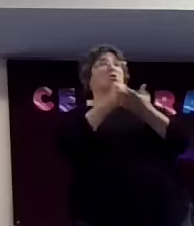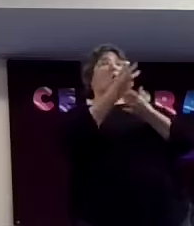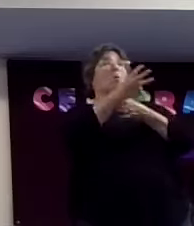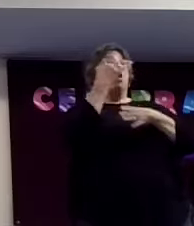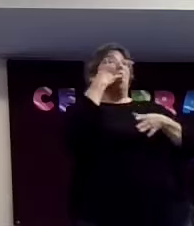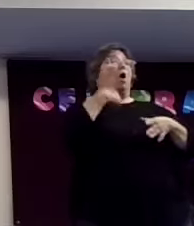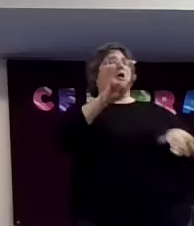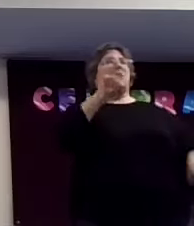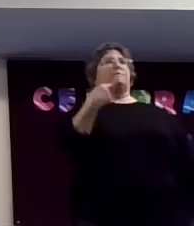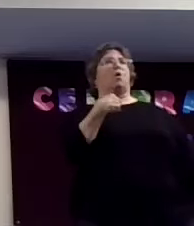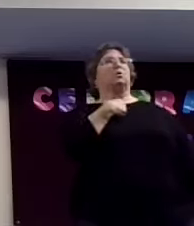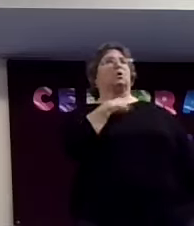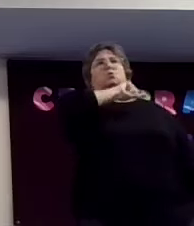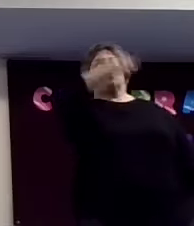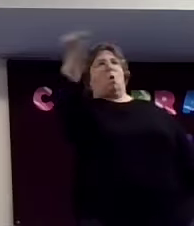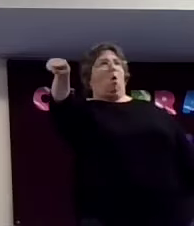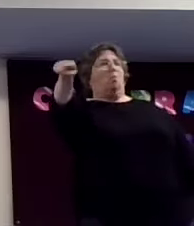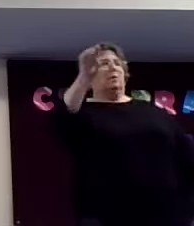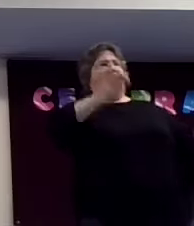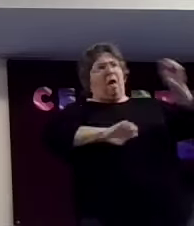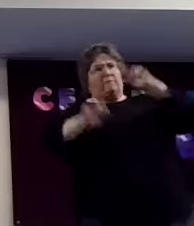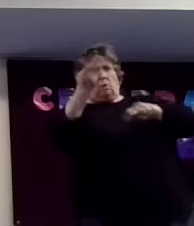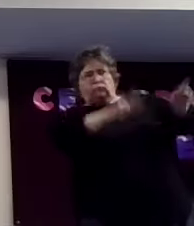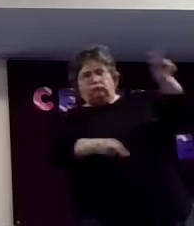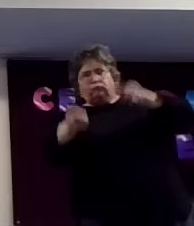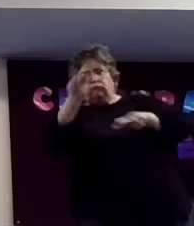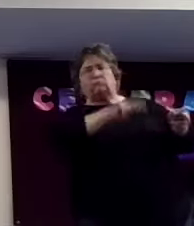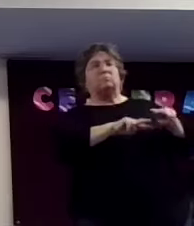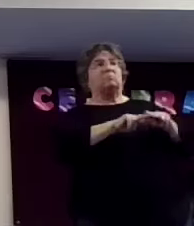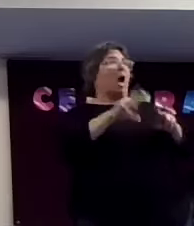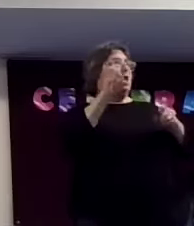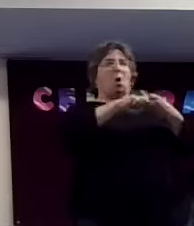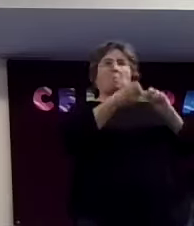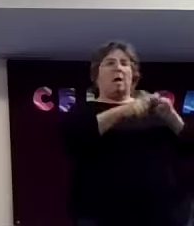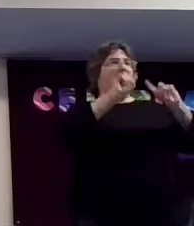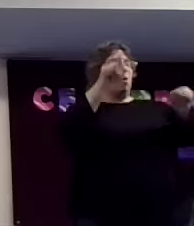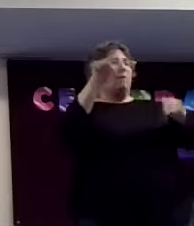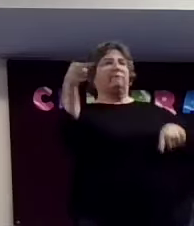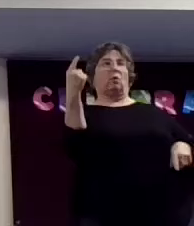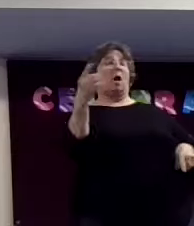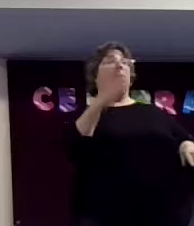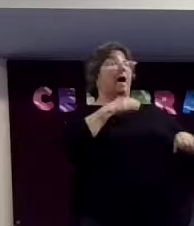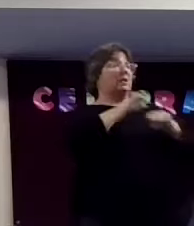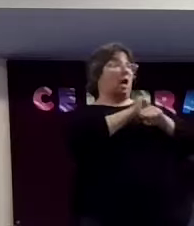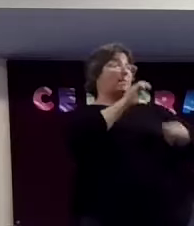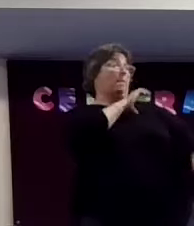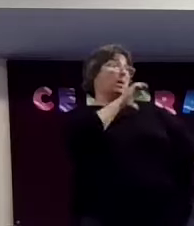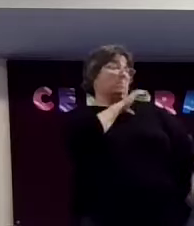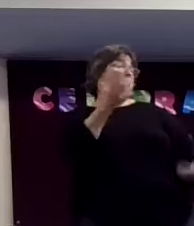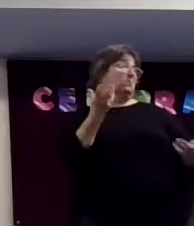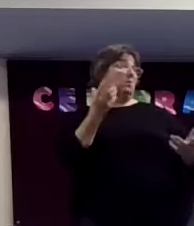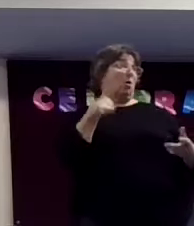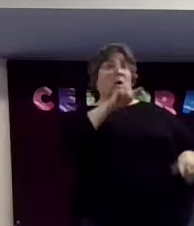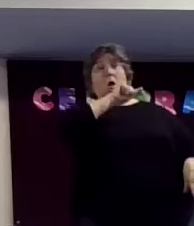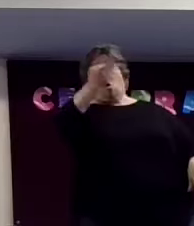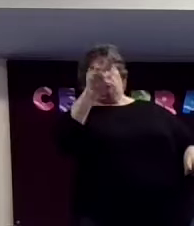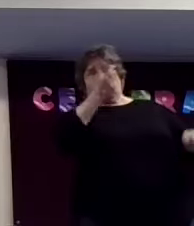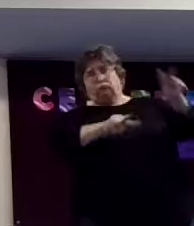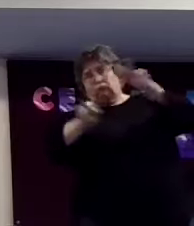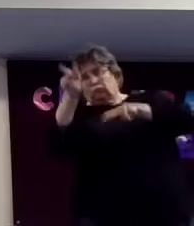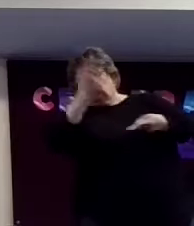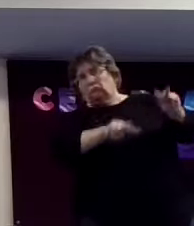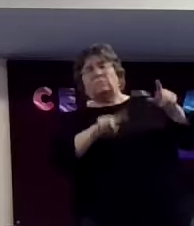call us to go first to evaluate the situation. I have no problem going first. That was our job as police officers. We go